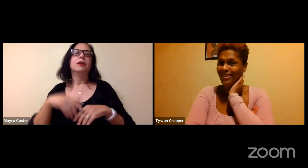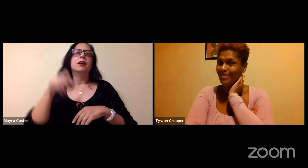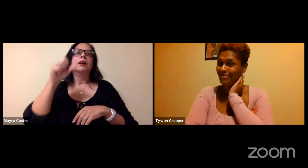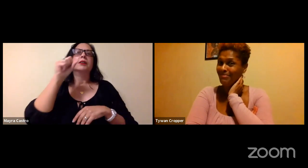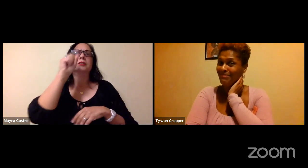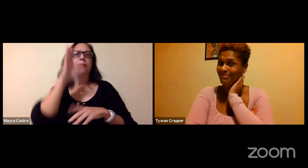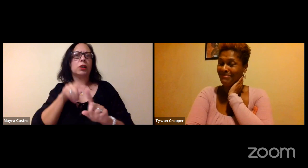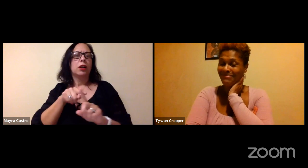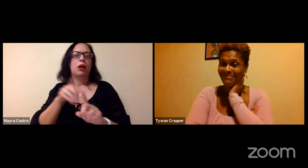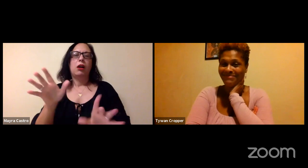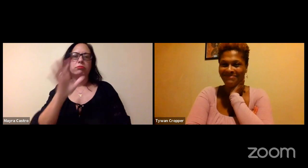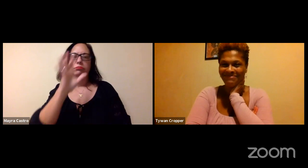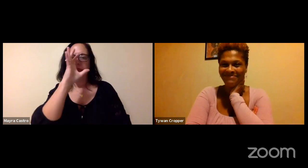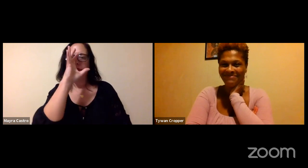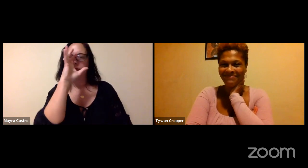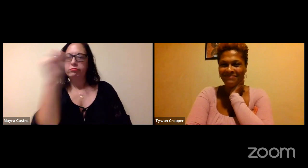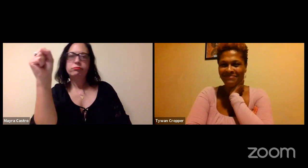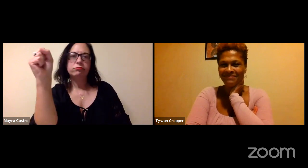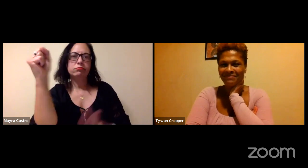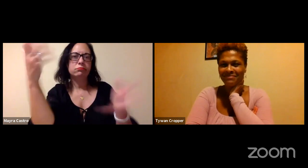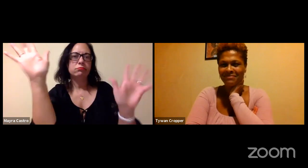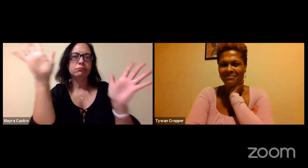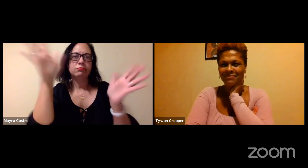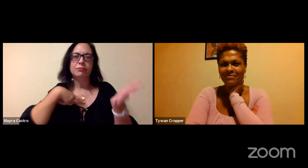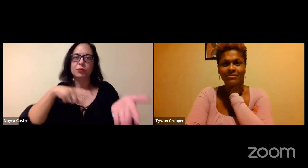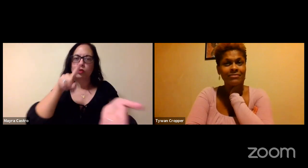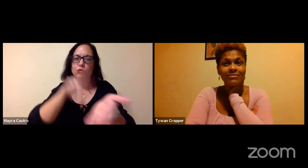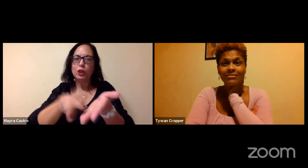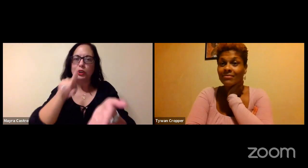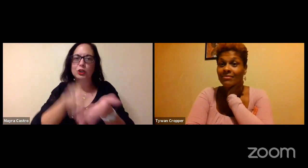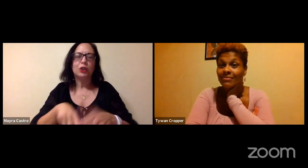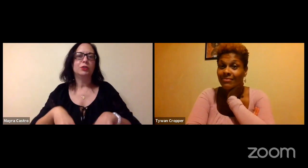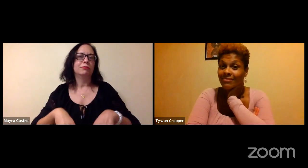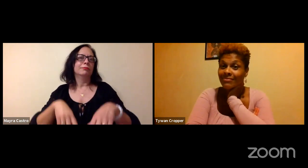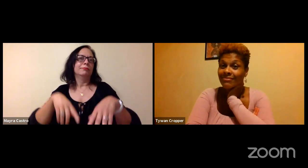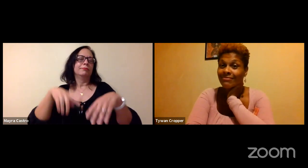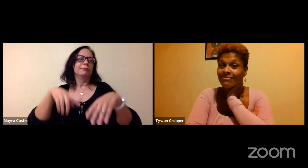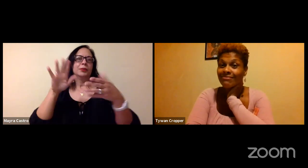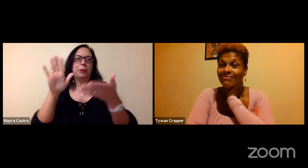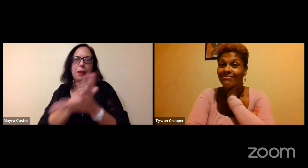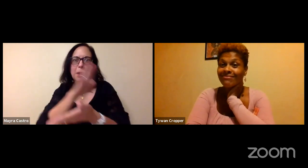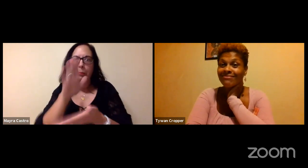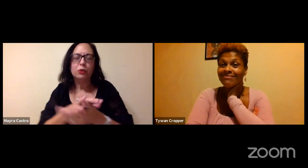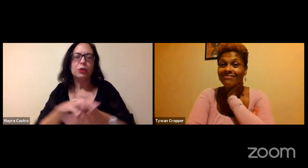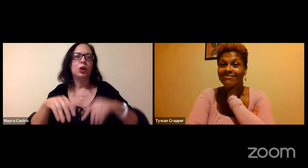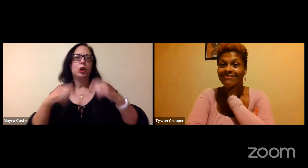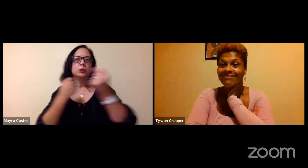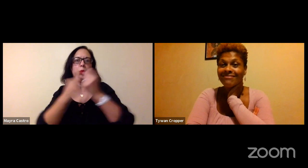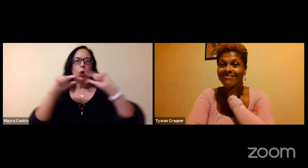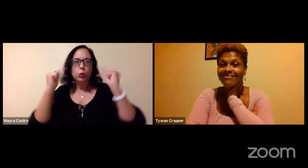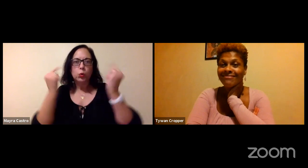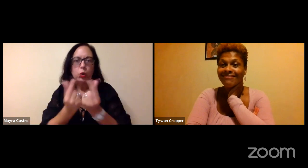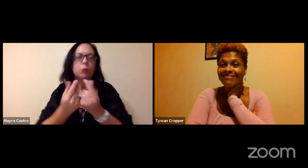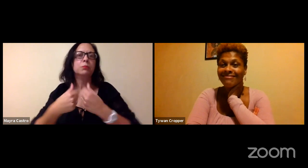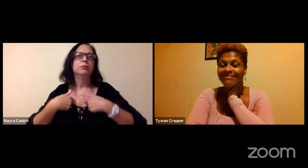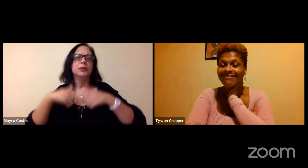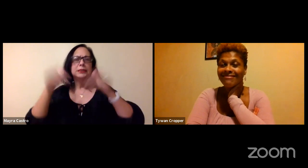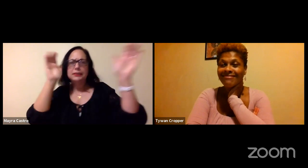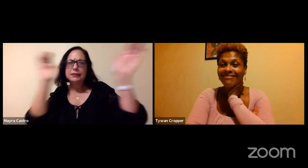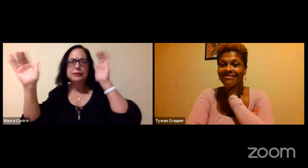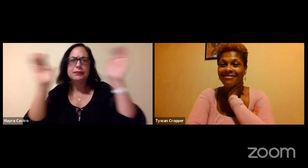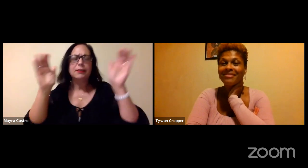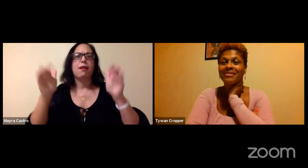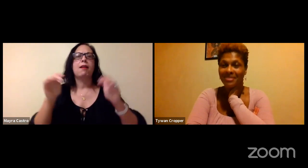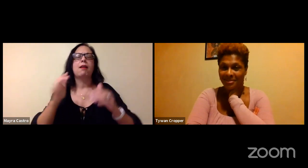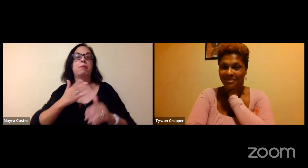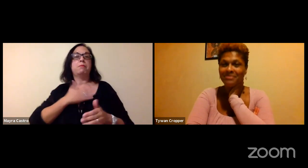broad discipline. But I was fascinated with the mental health component of psychology.